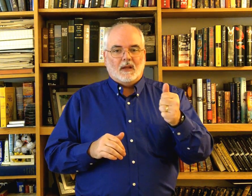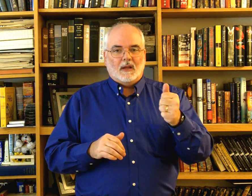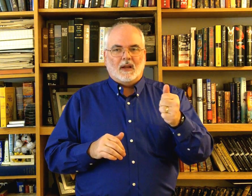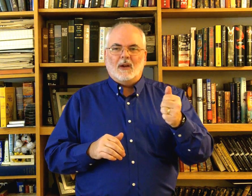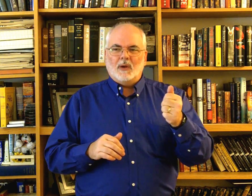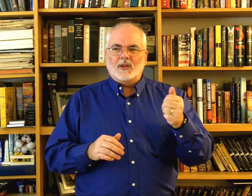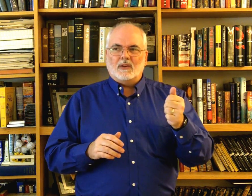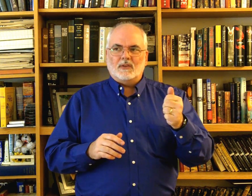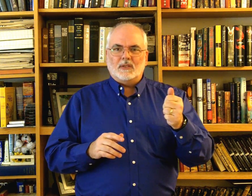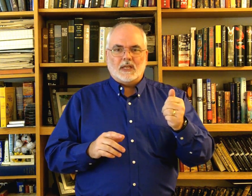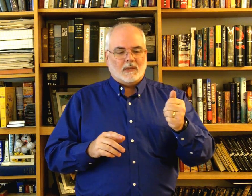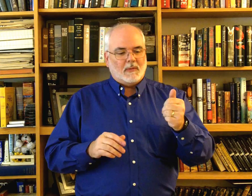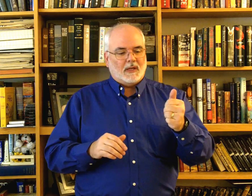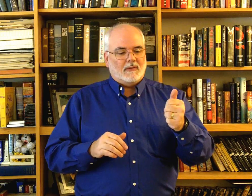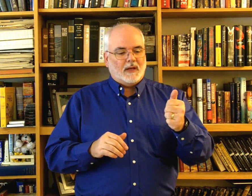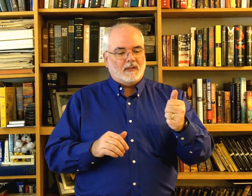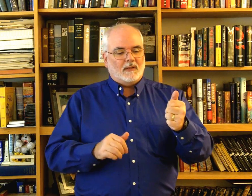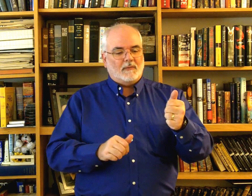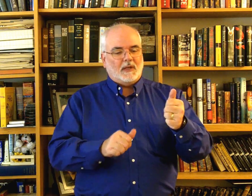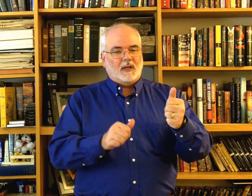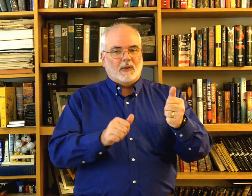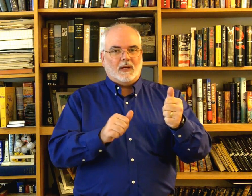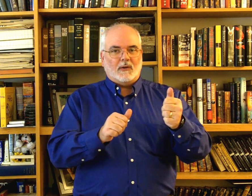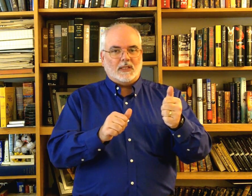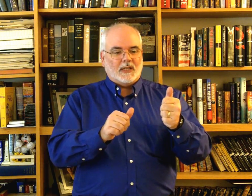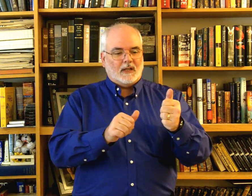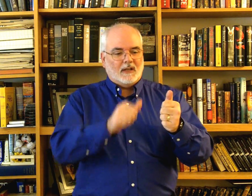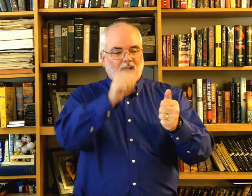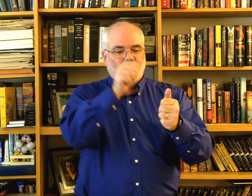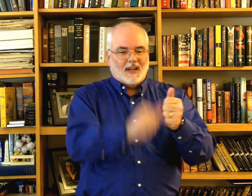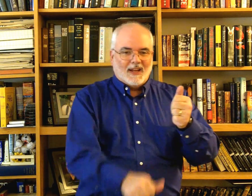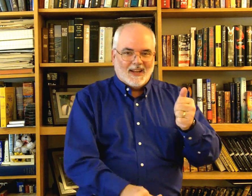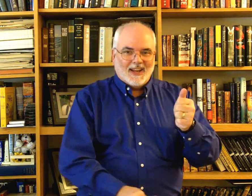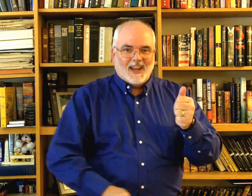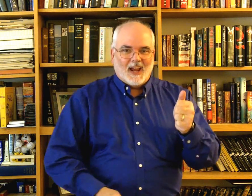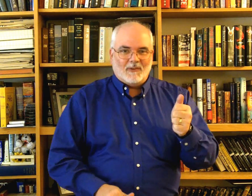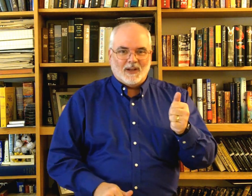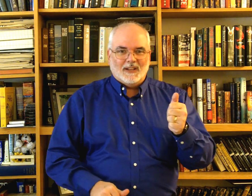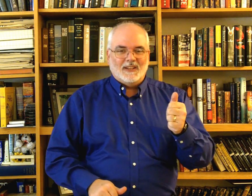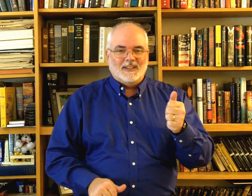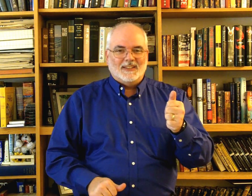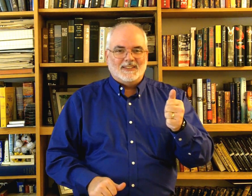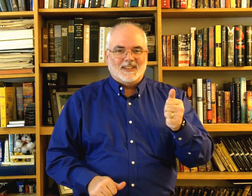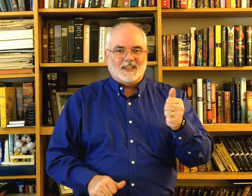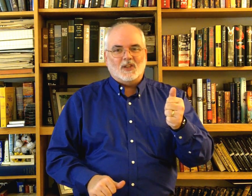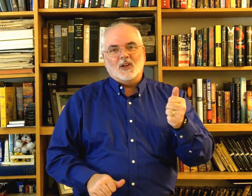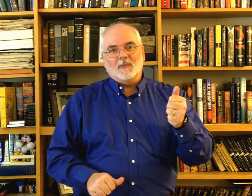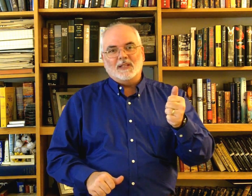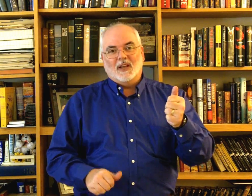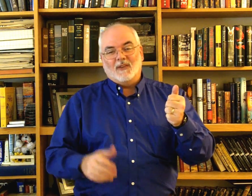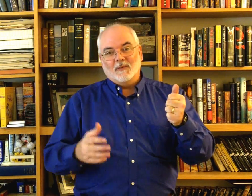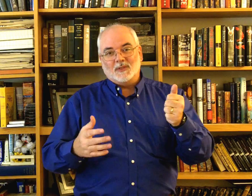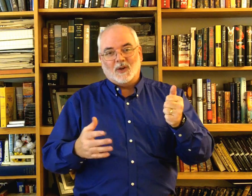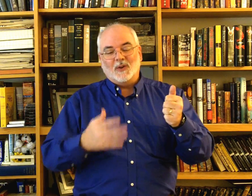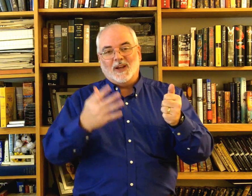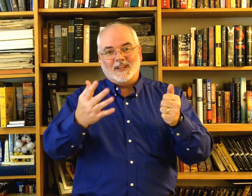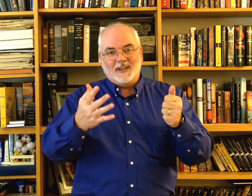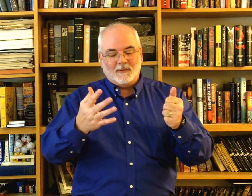and I really should say something about left-handed. Anyway, not right to say it. Every, talking to myself, I'm sorry, you got to hear my